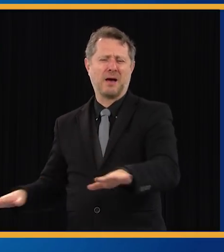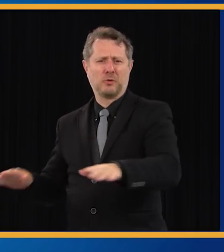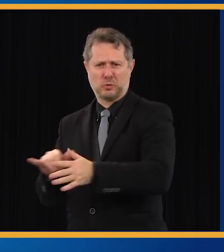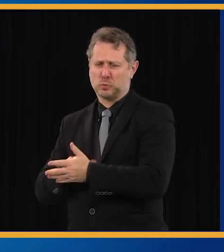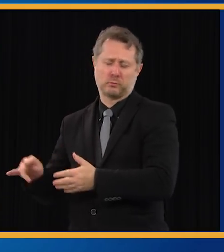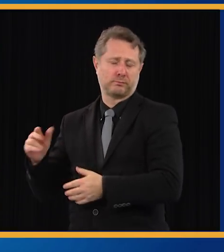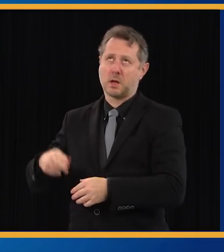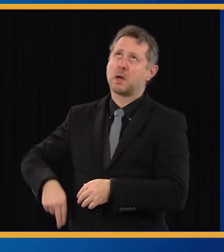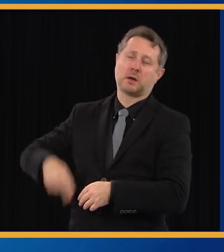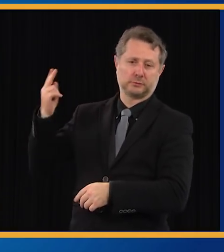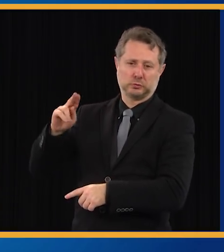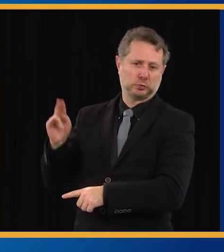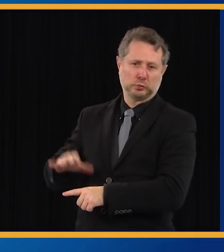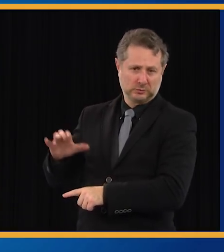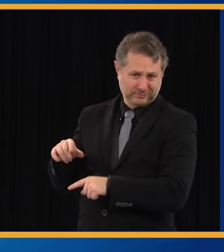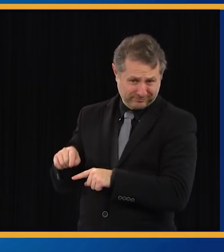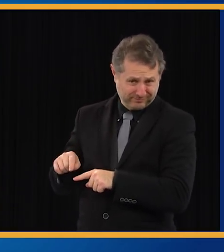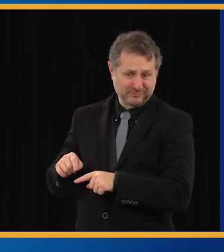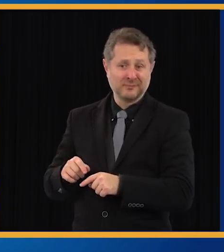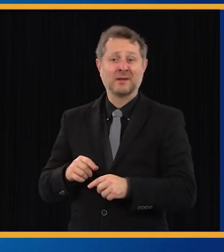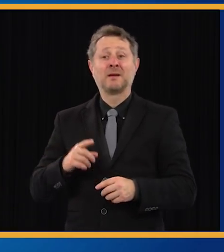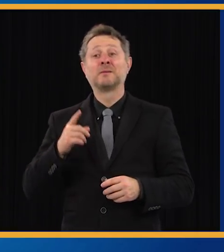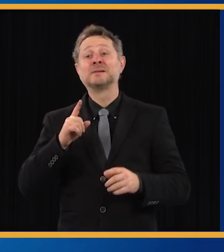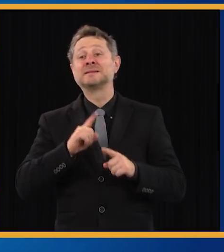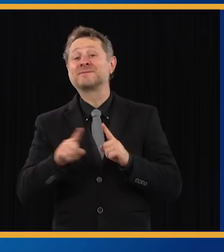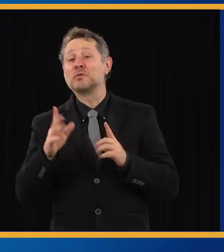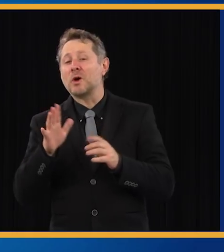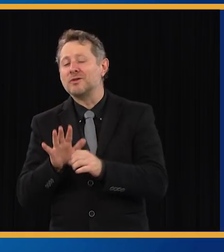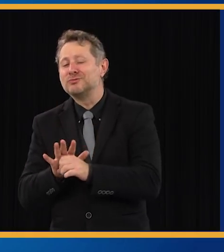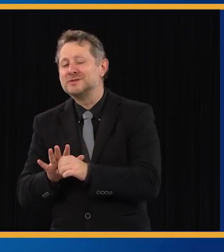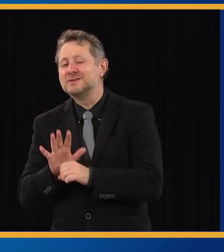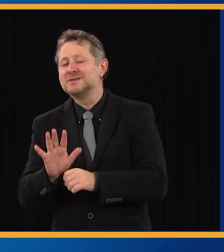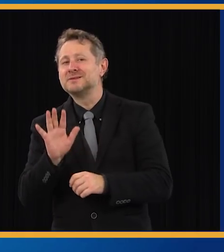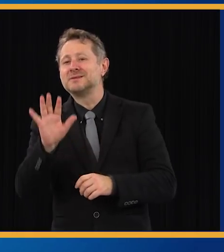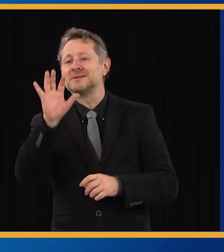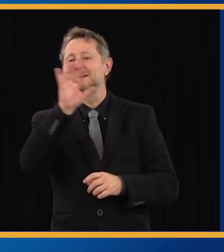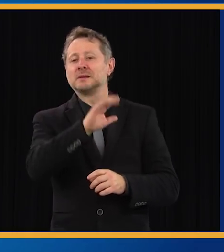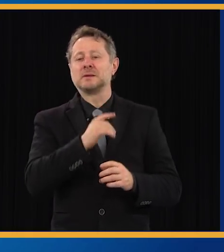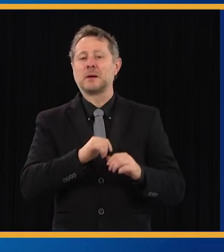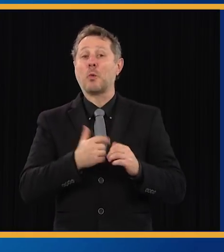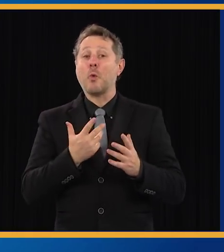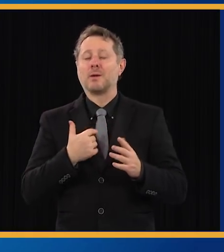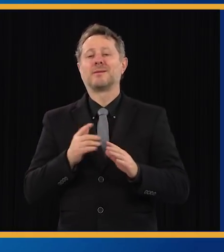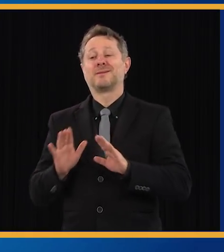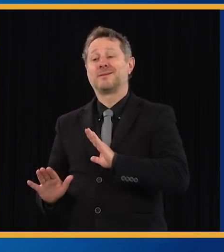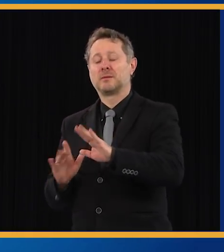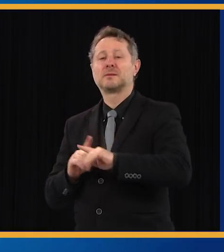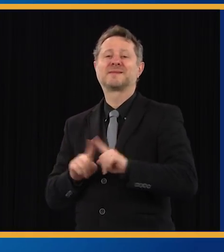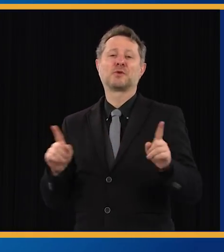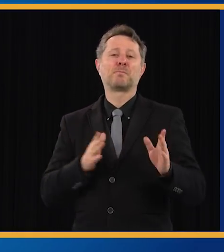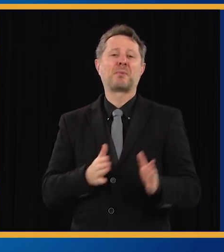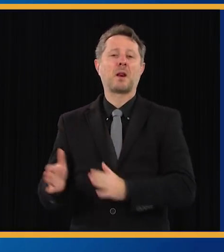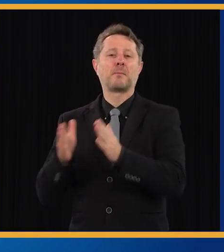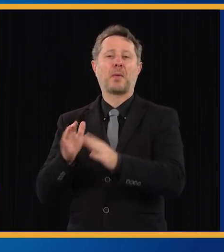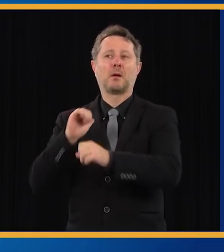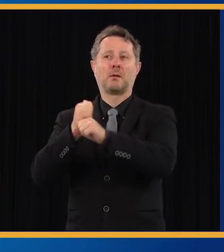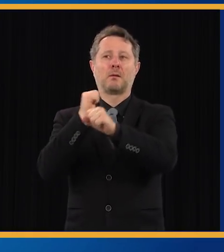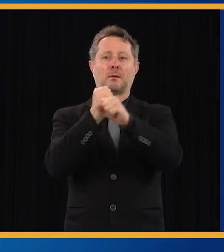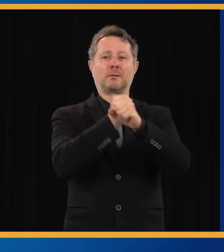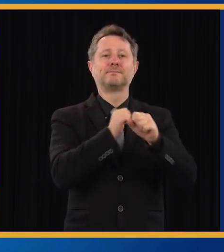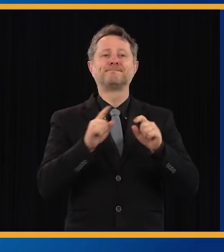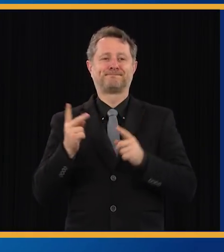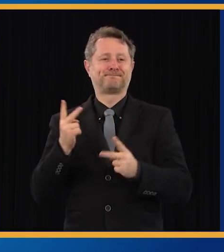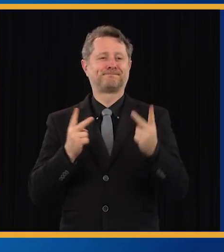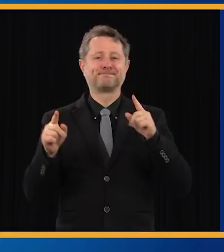So different situations, different strategy going forward. We're coordinating as a state,